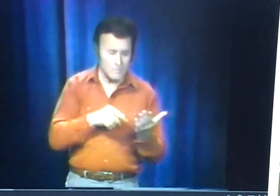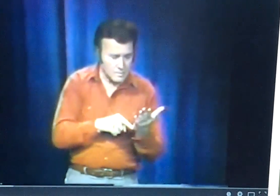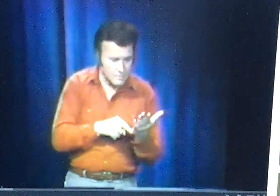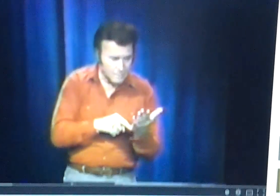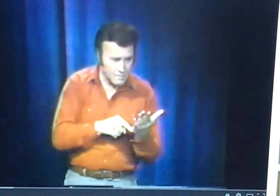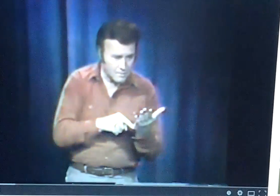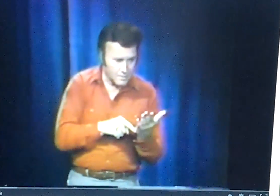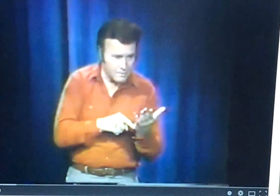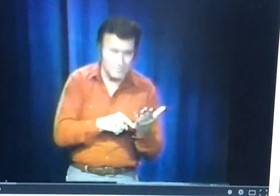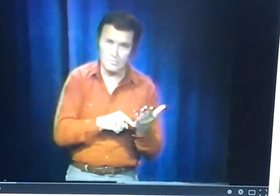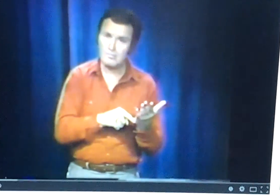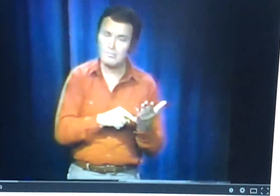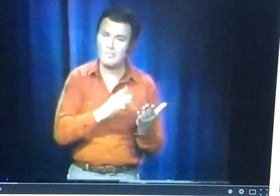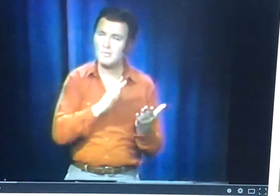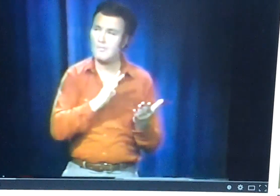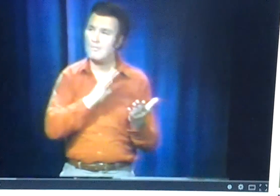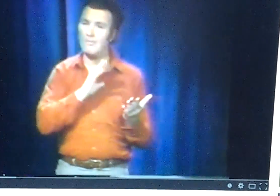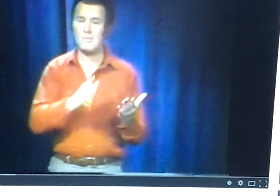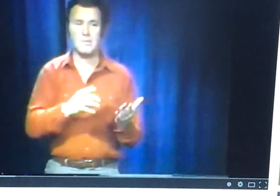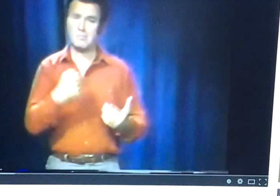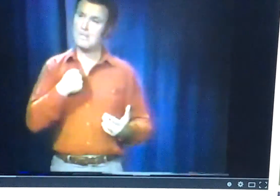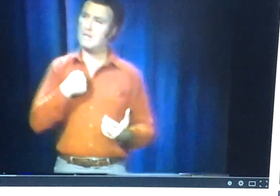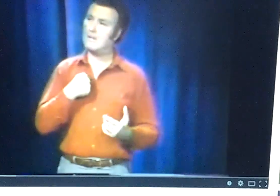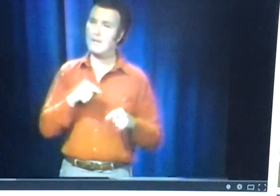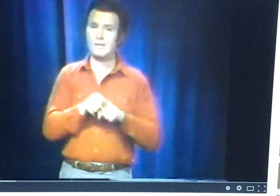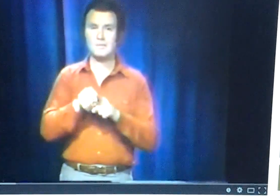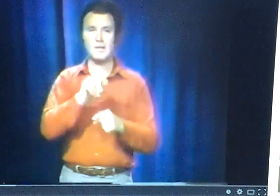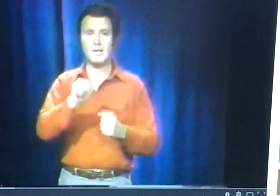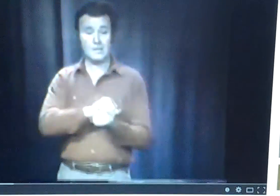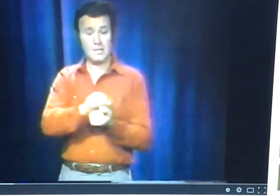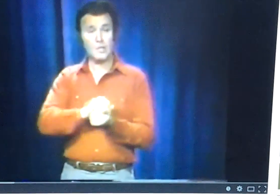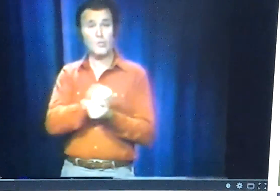It happened to be advertised as a summer job.